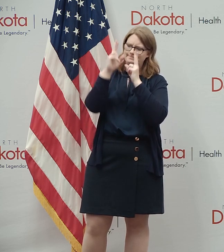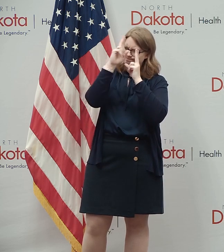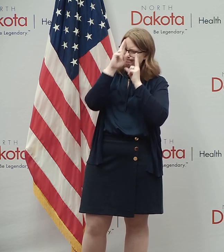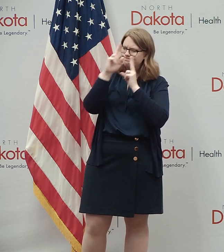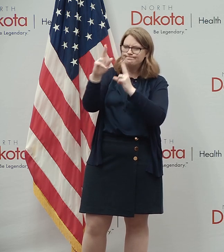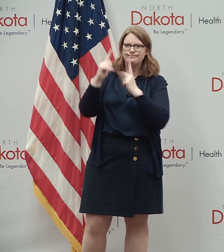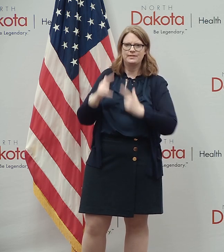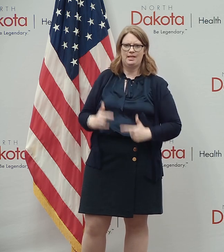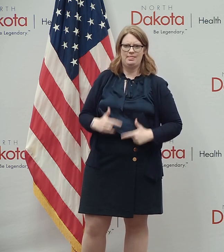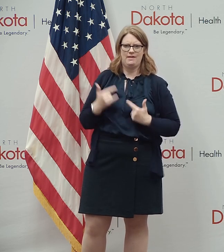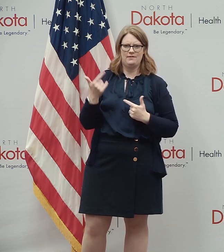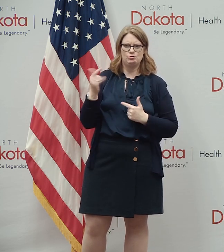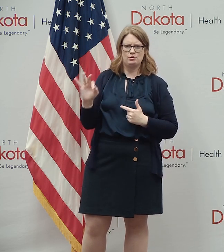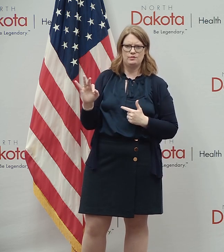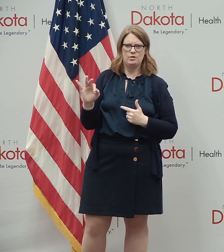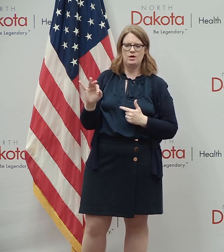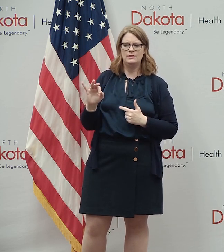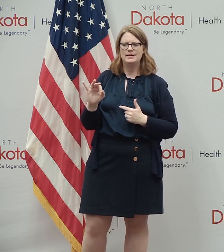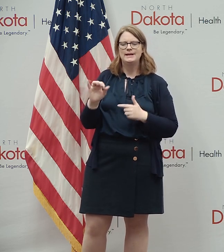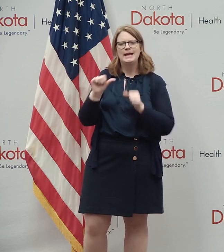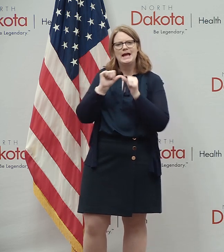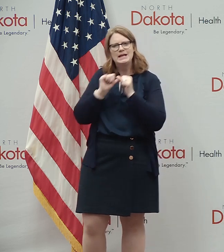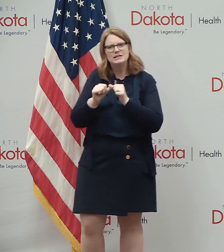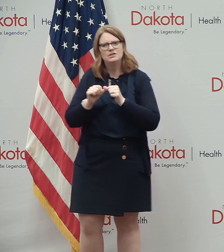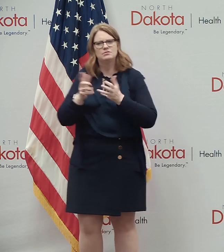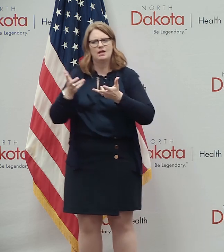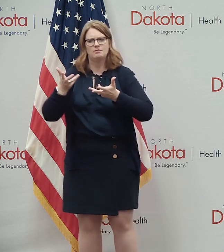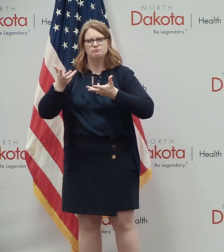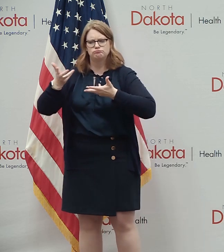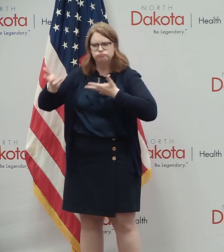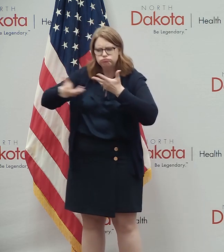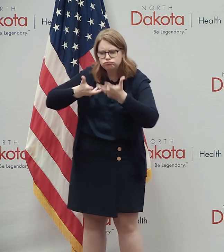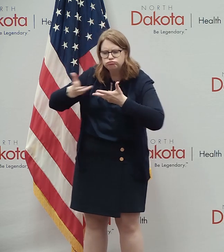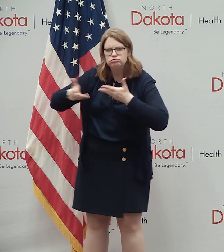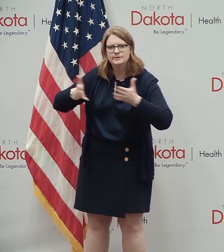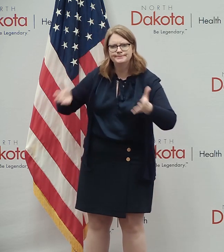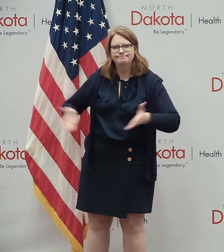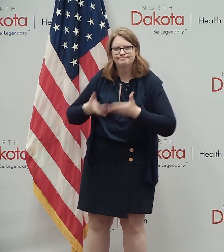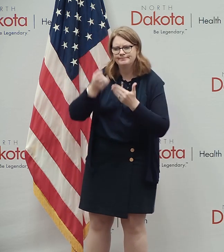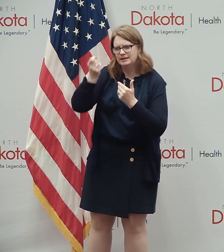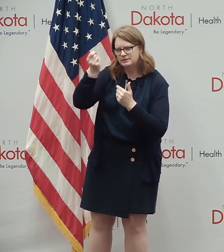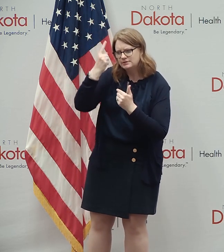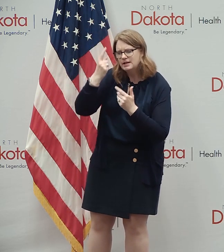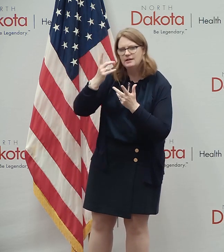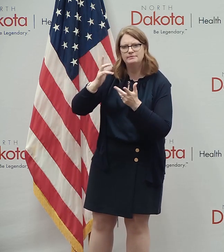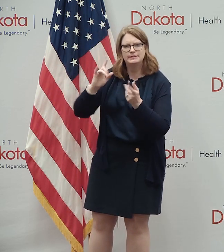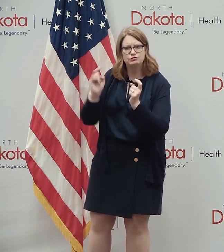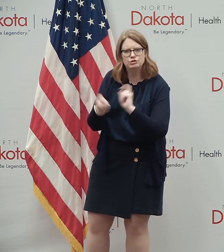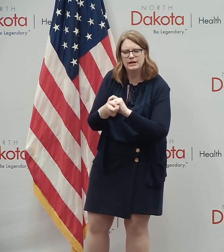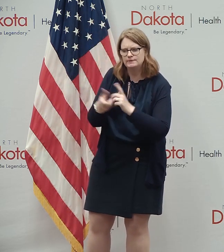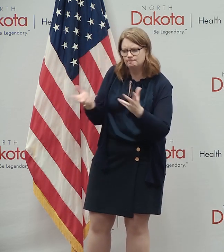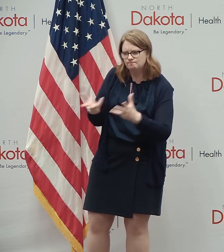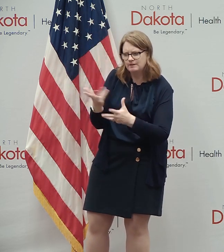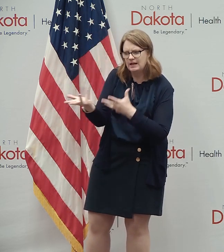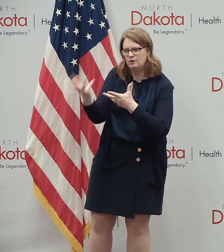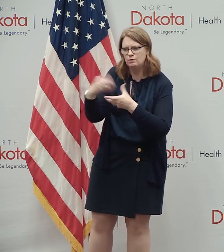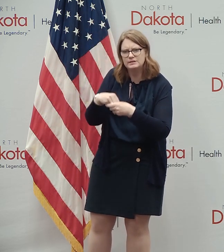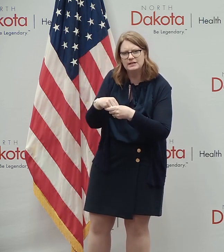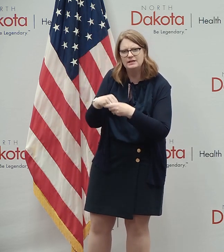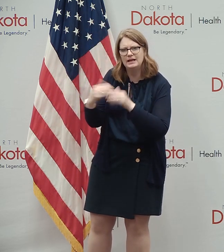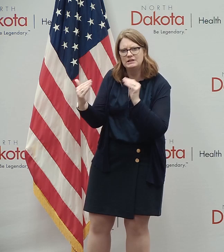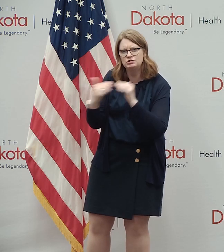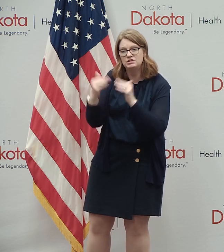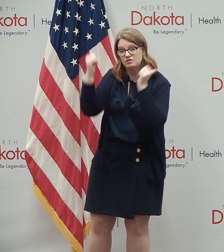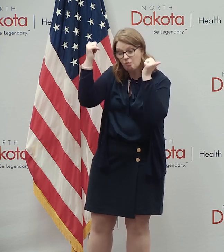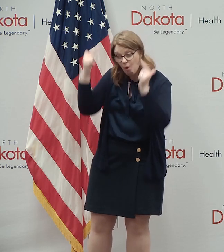and continue a constructive dialogue to foster understanding and create change with compassion, inclusivity, and justice for